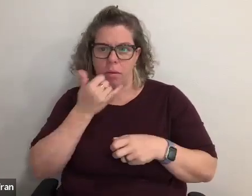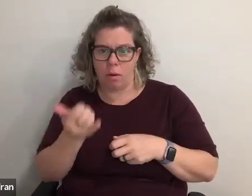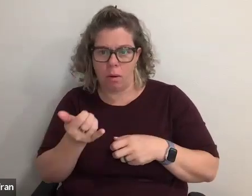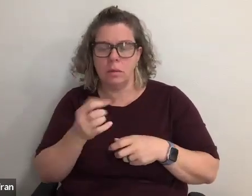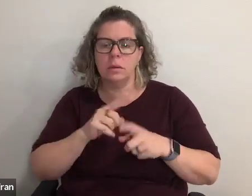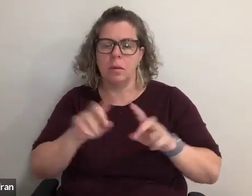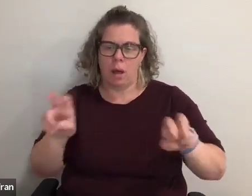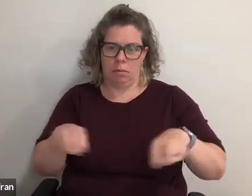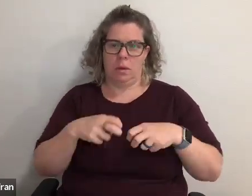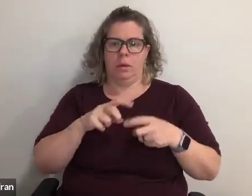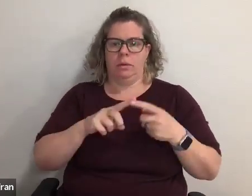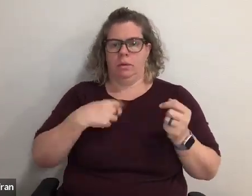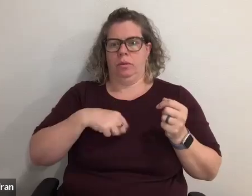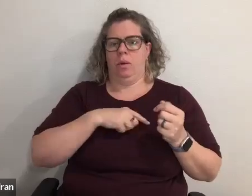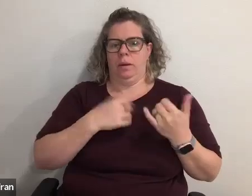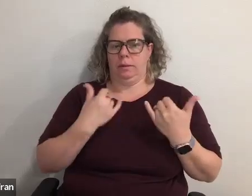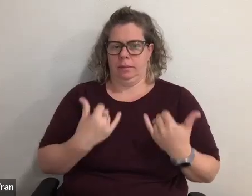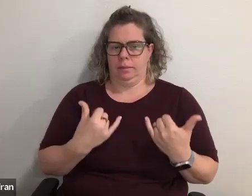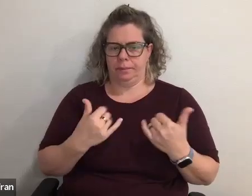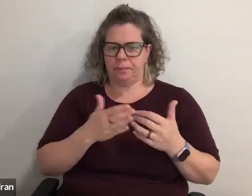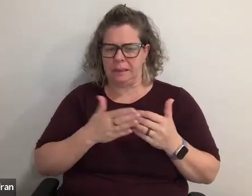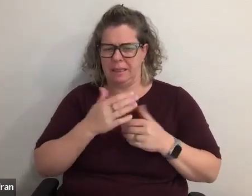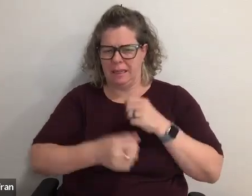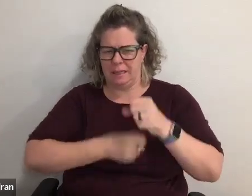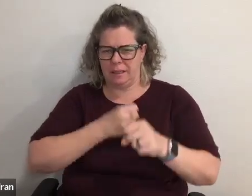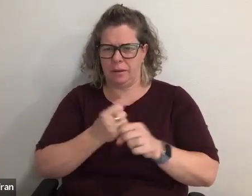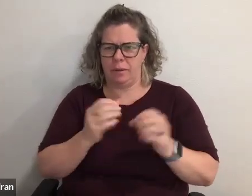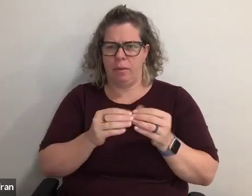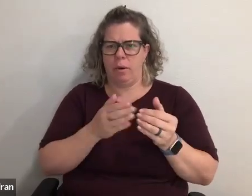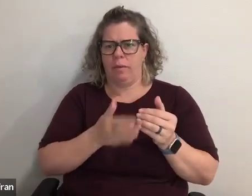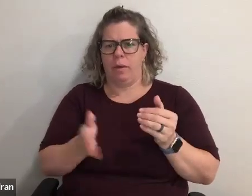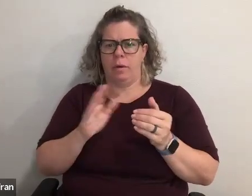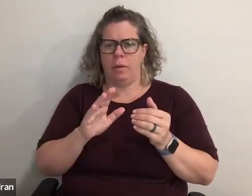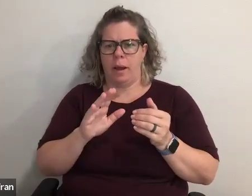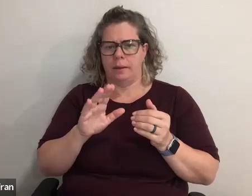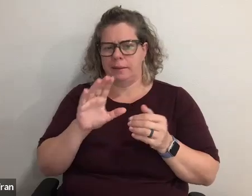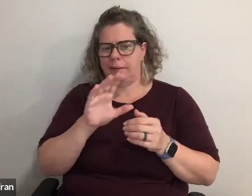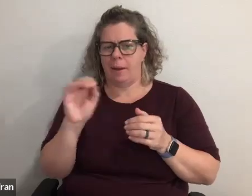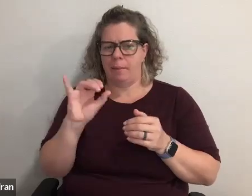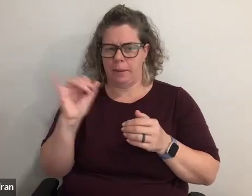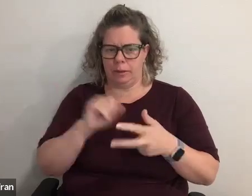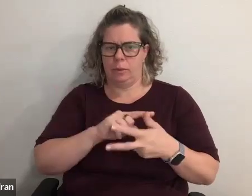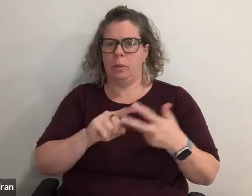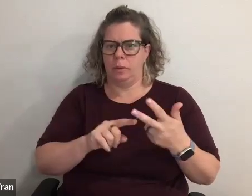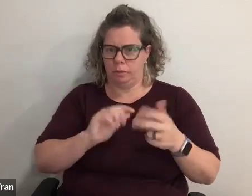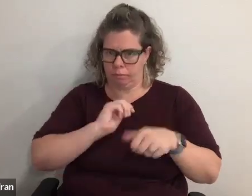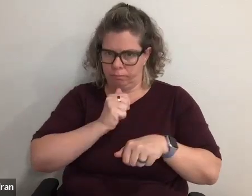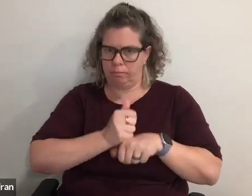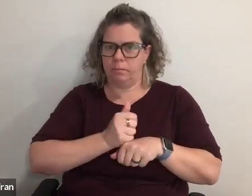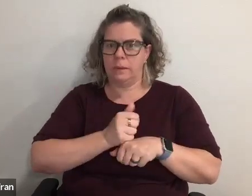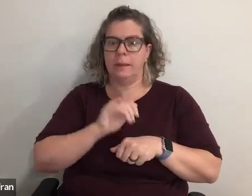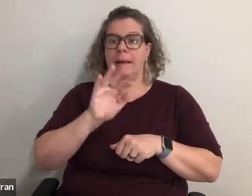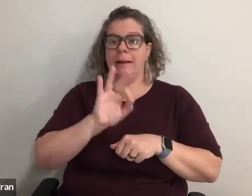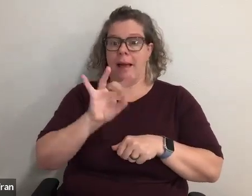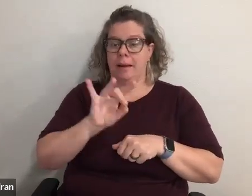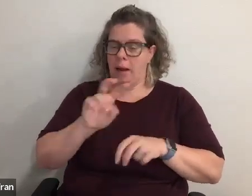the major carriers, and over the next year, they should adjust it for the rest of the carriers. So if you have a